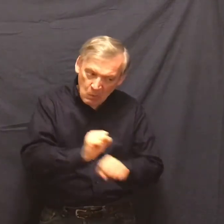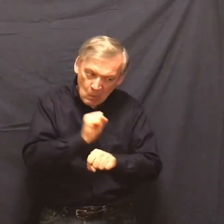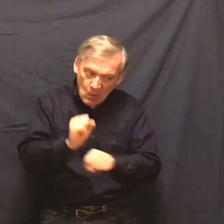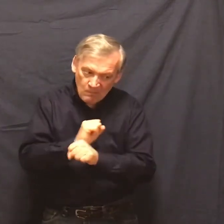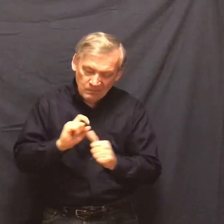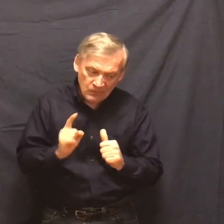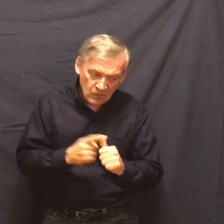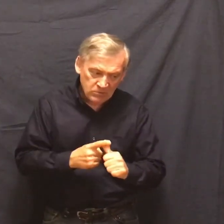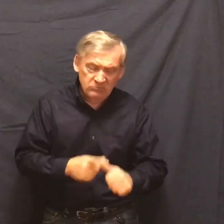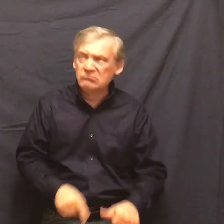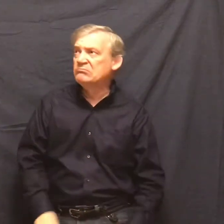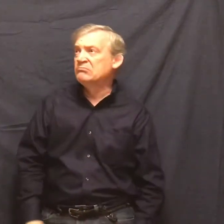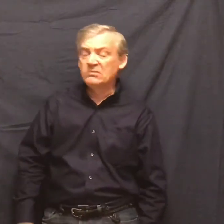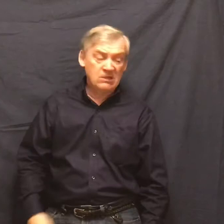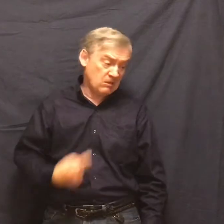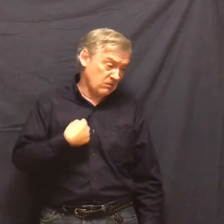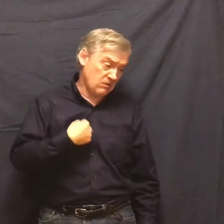I don't like it no better than you do.